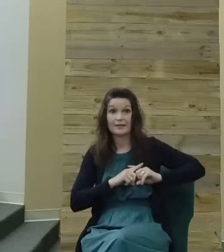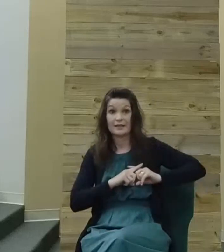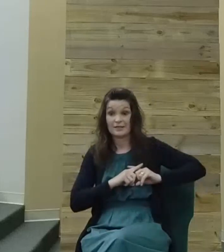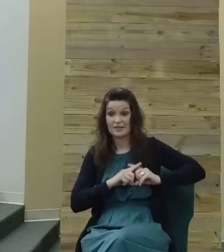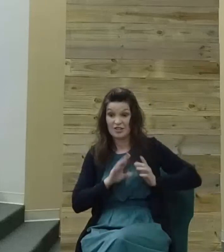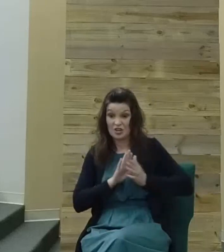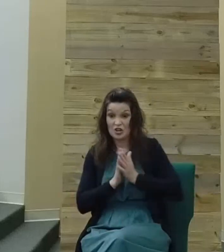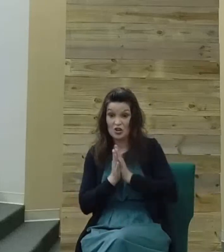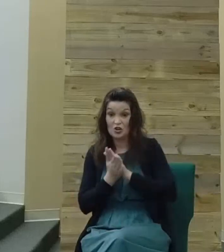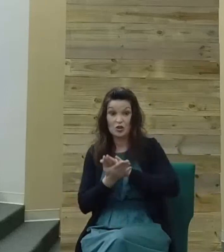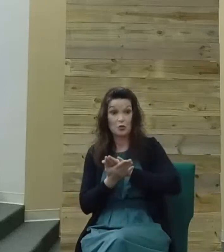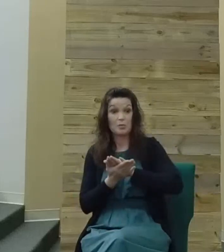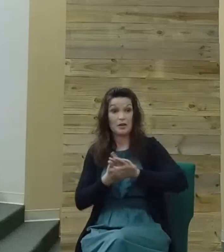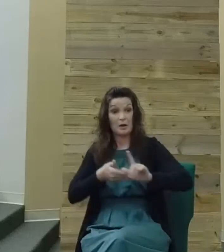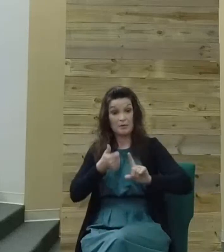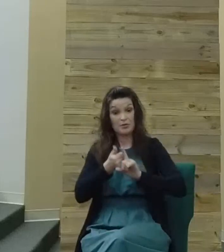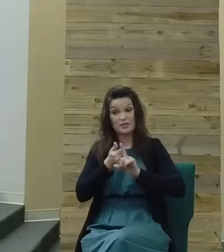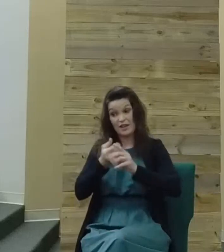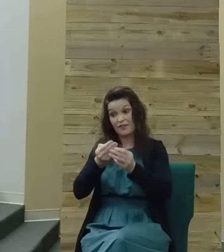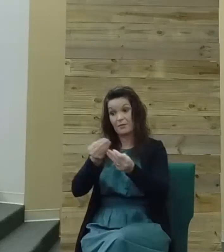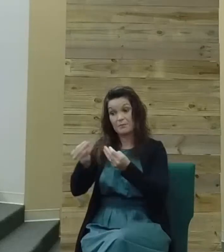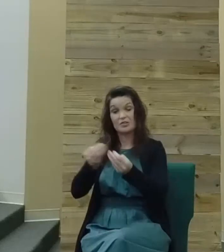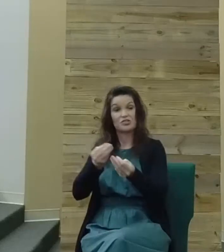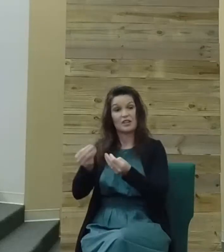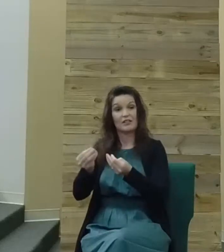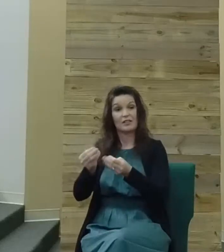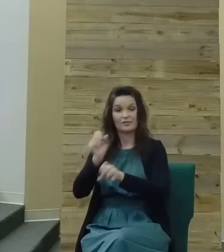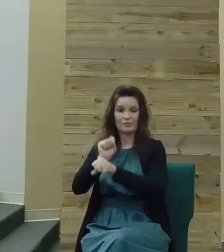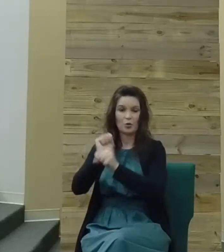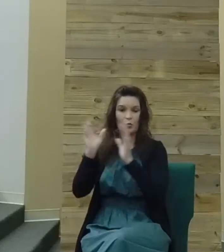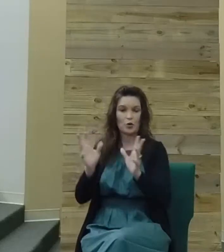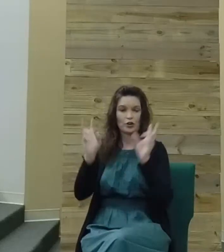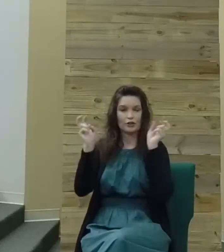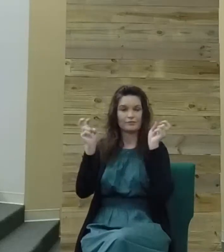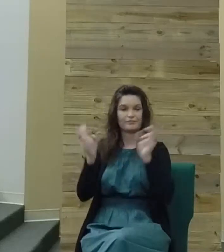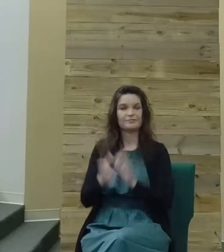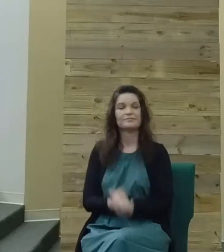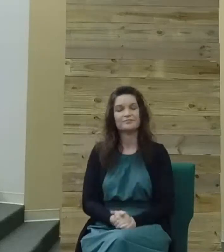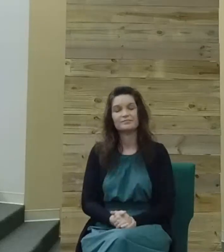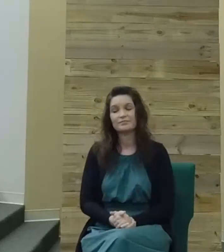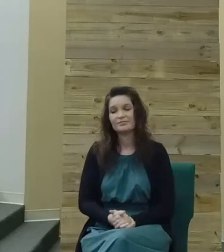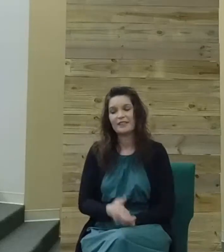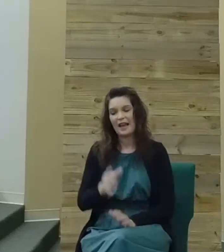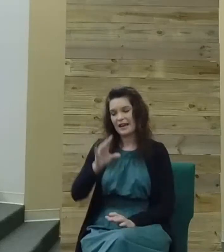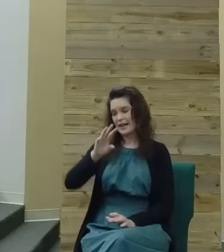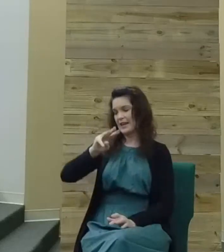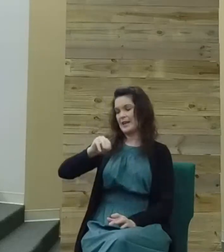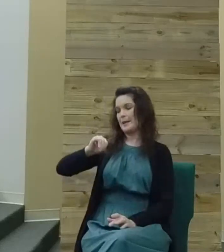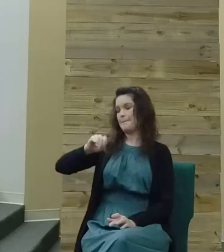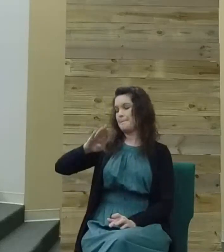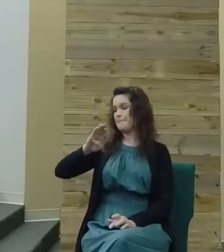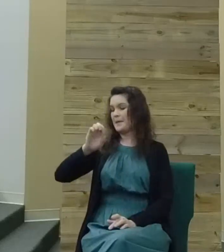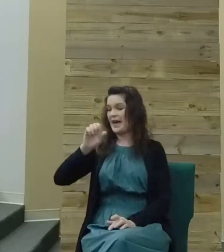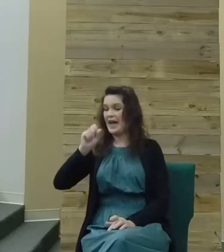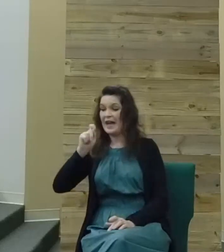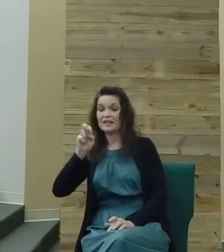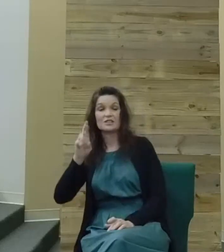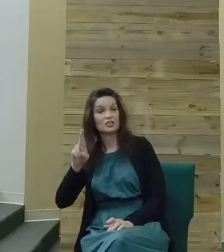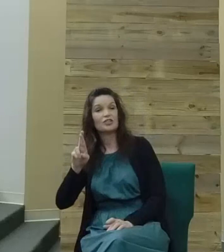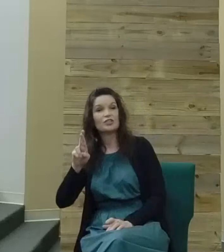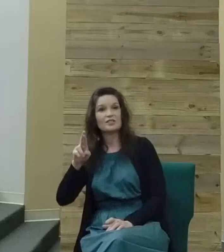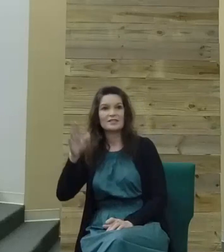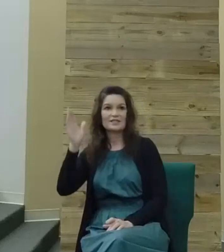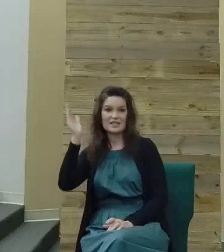reconciled, you become an ambassador for Christ. Now, an ambassador is one